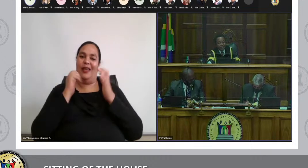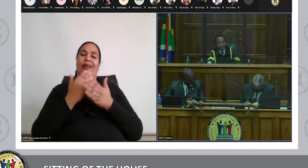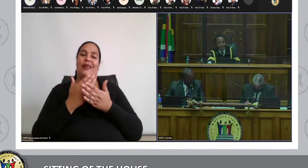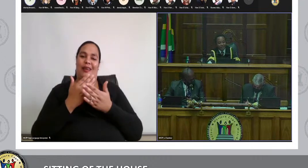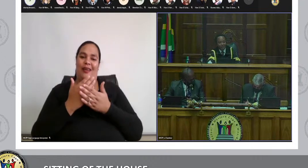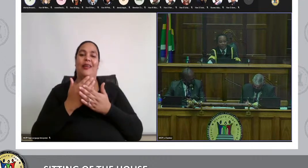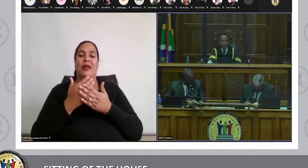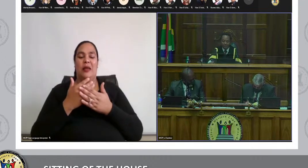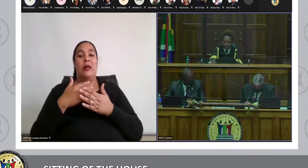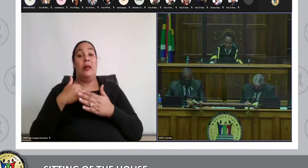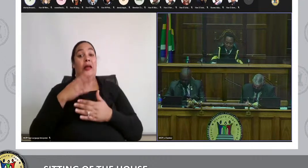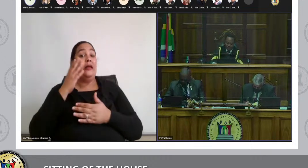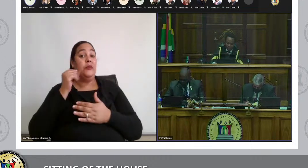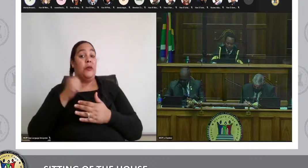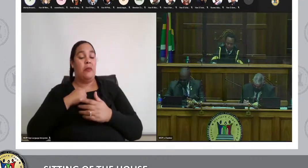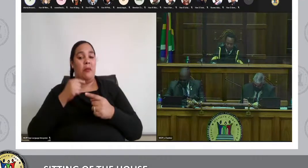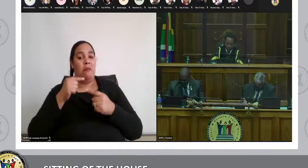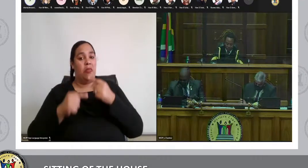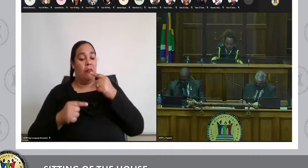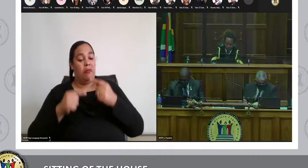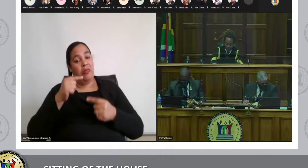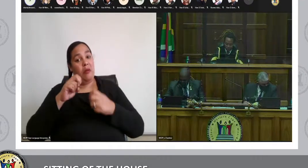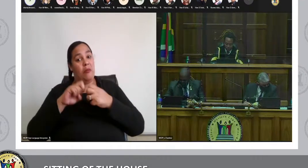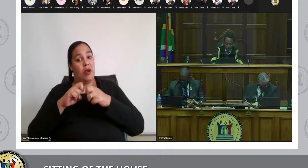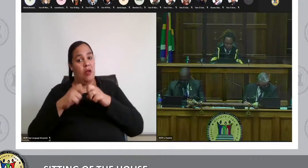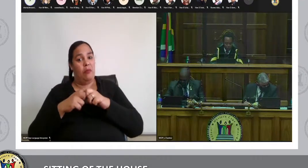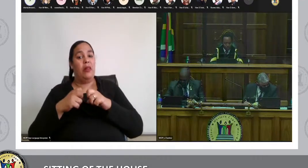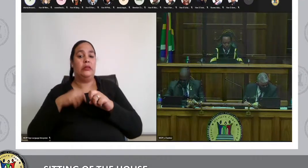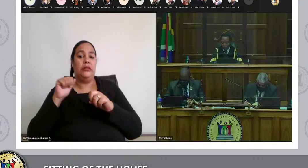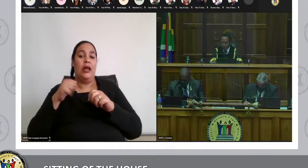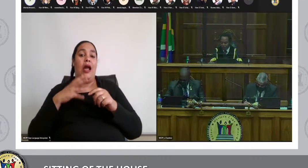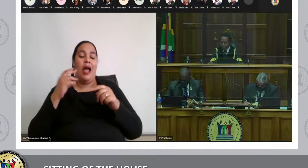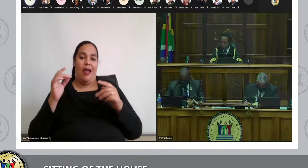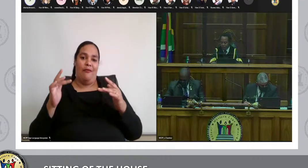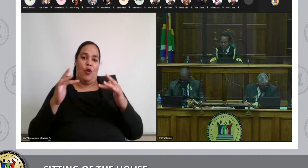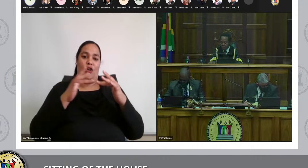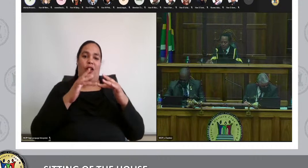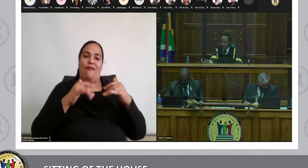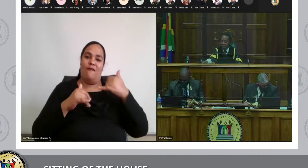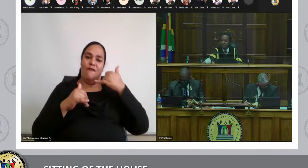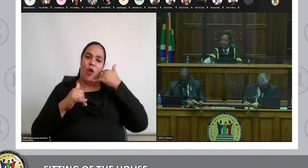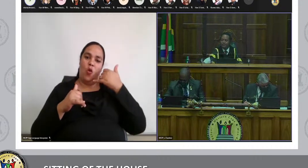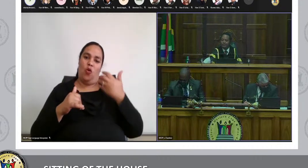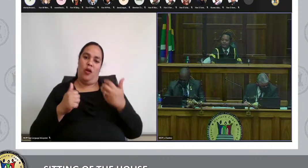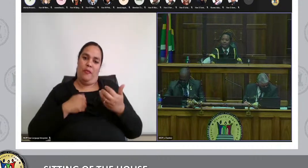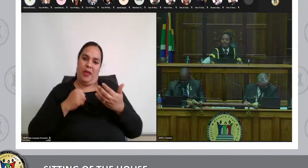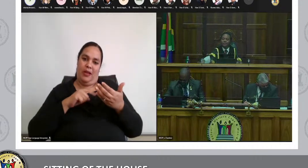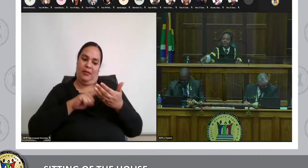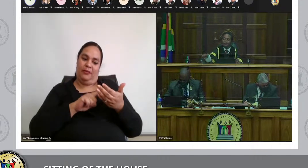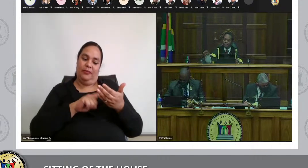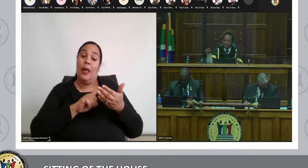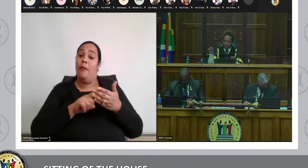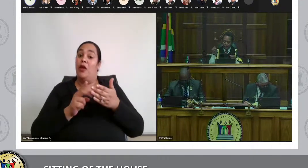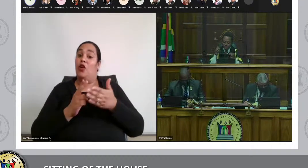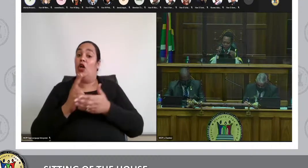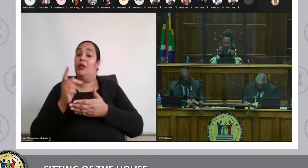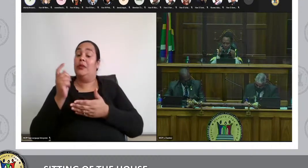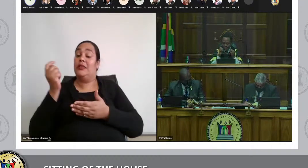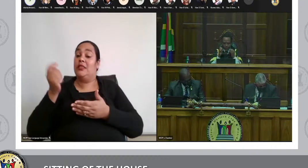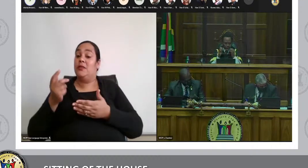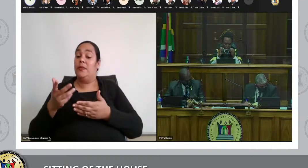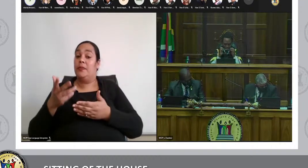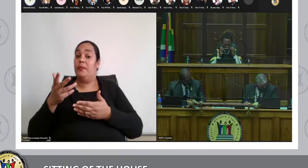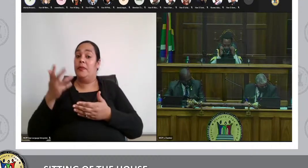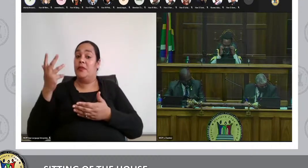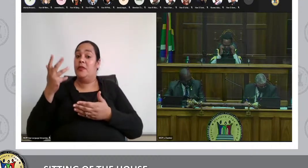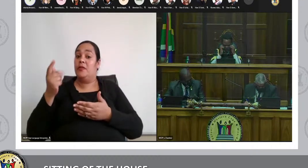I am experiencing connectivity problems, so I am connecting on my phone. Honourable Speaker, honourable members,